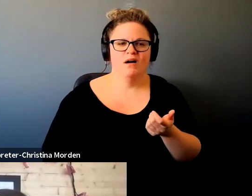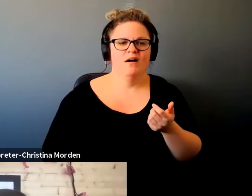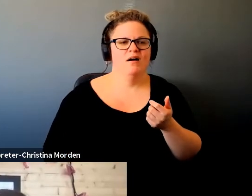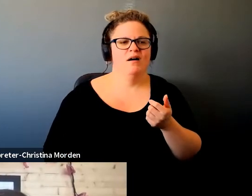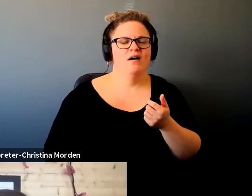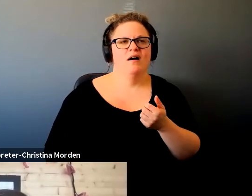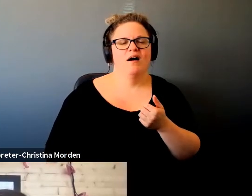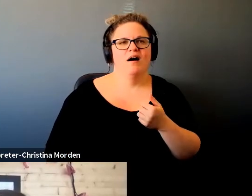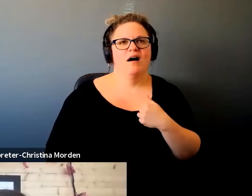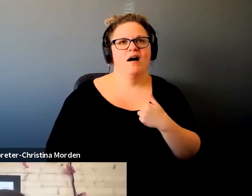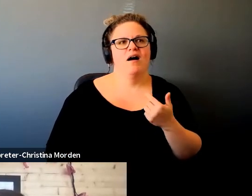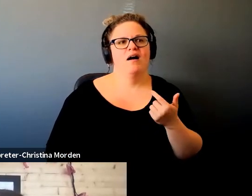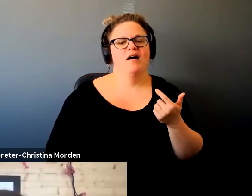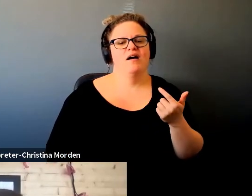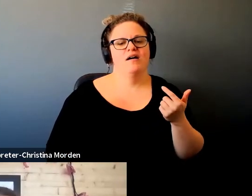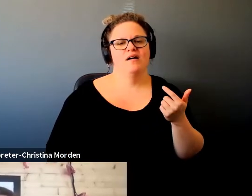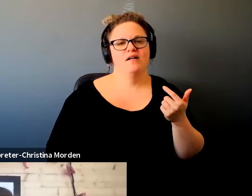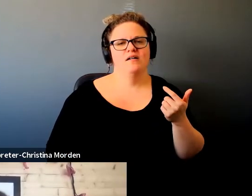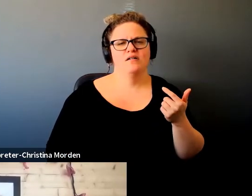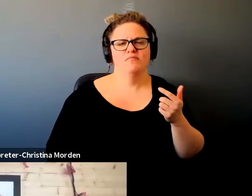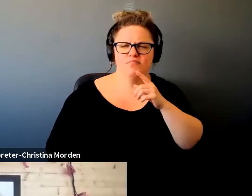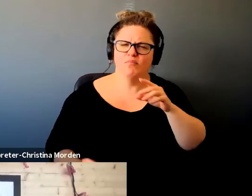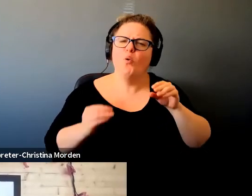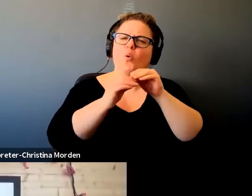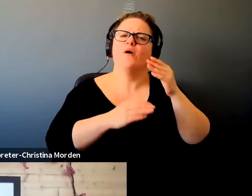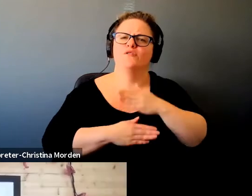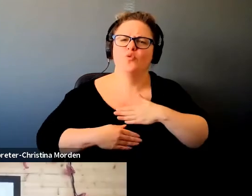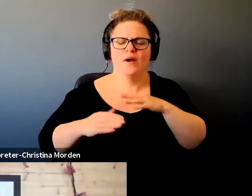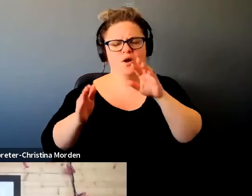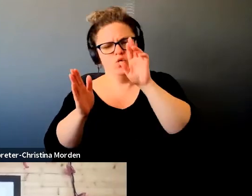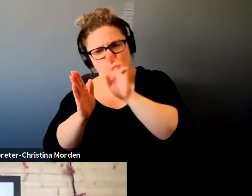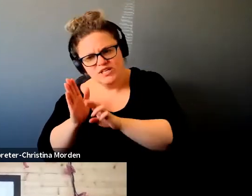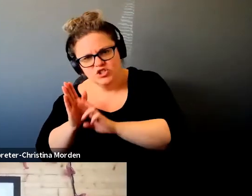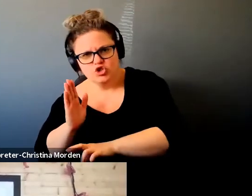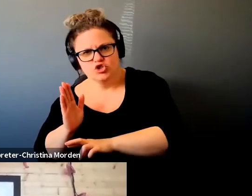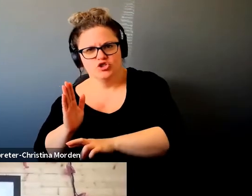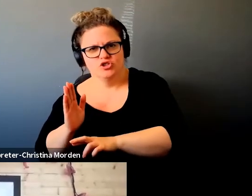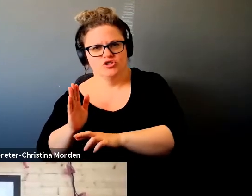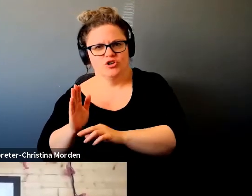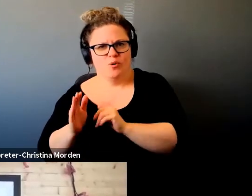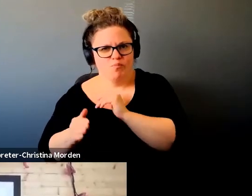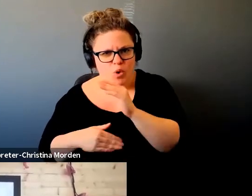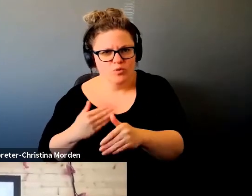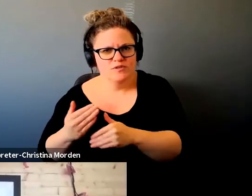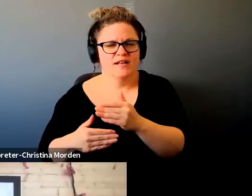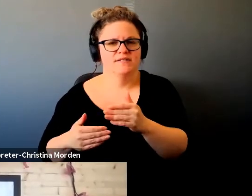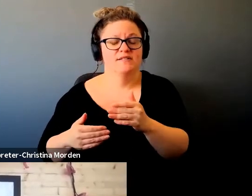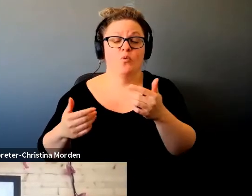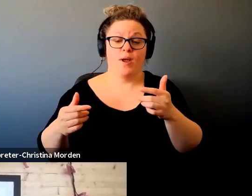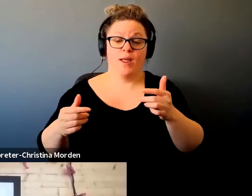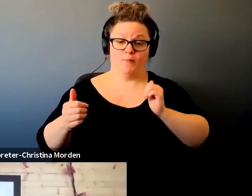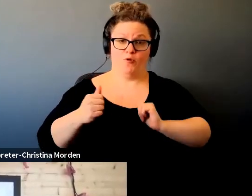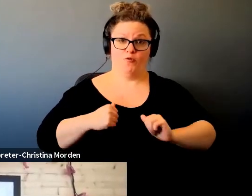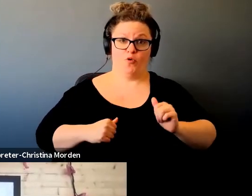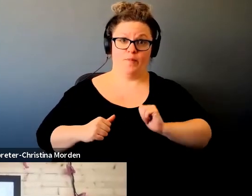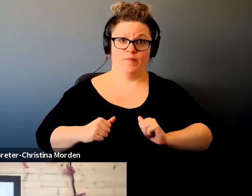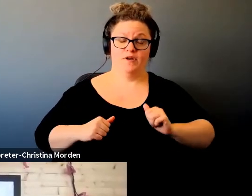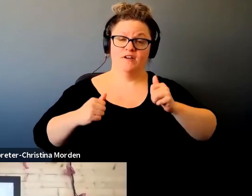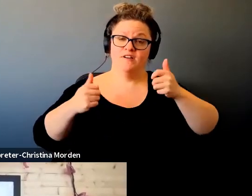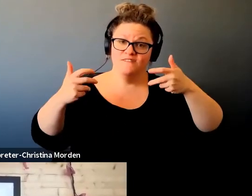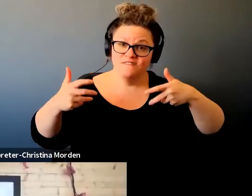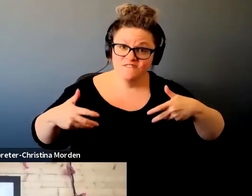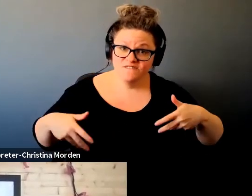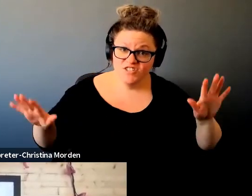it was the research and going through the process and the performance. And once I'm done that, or